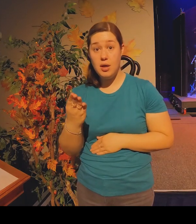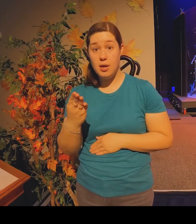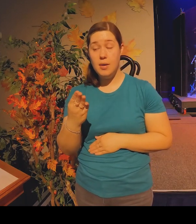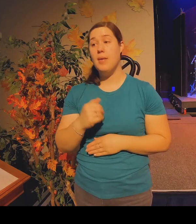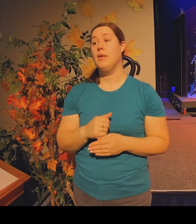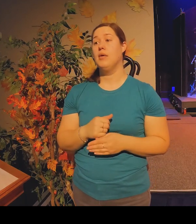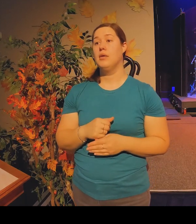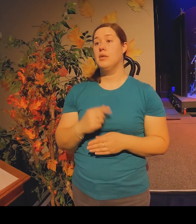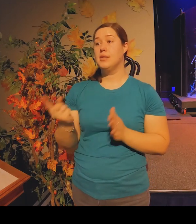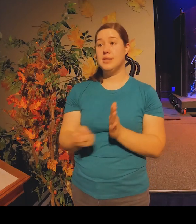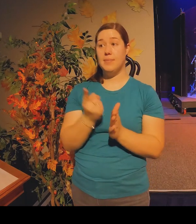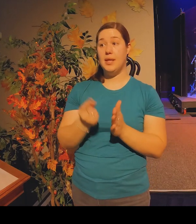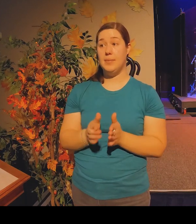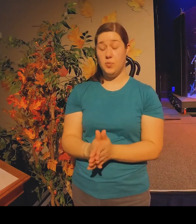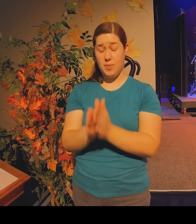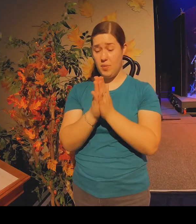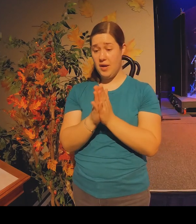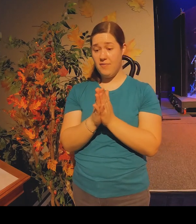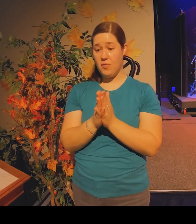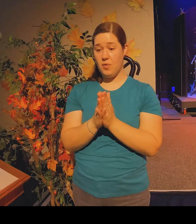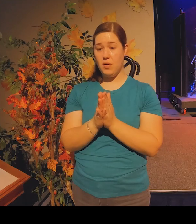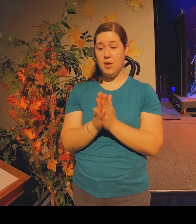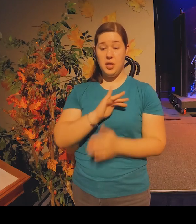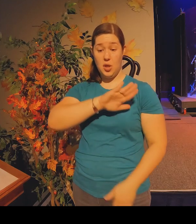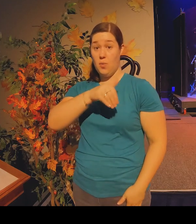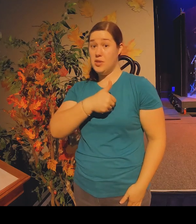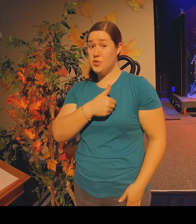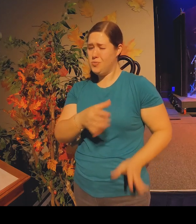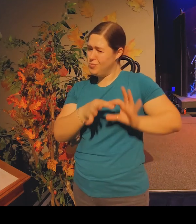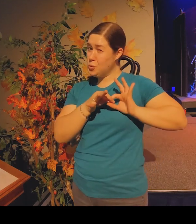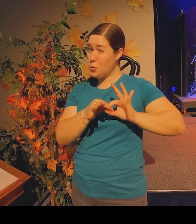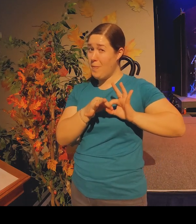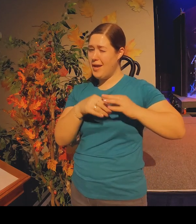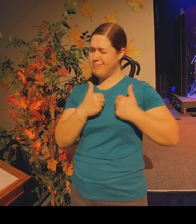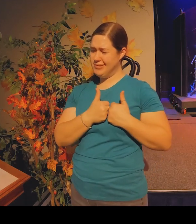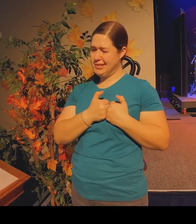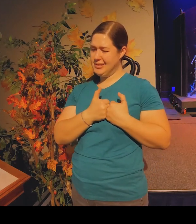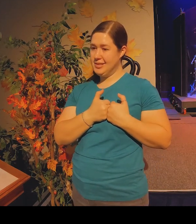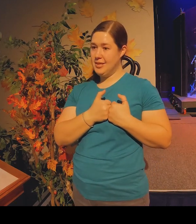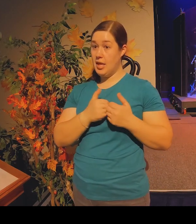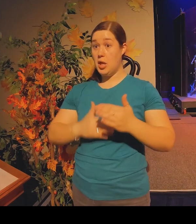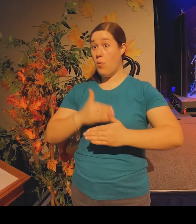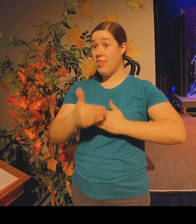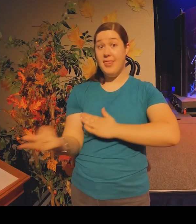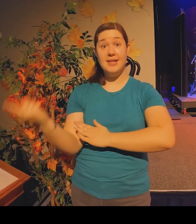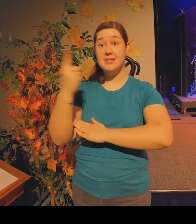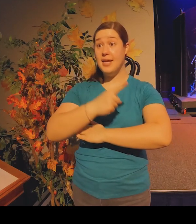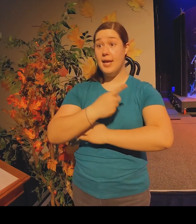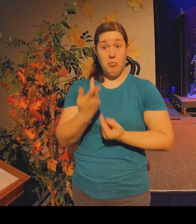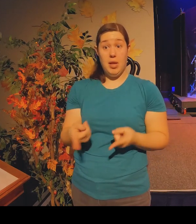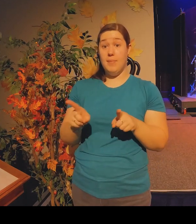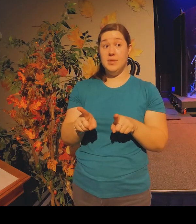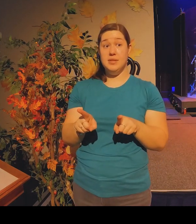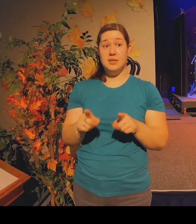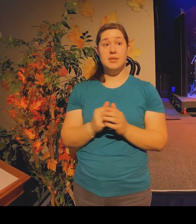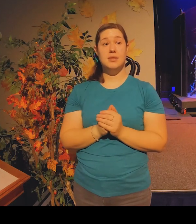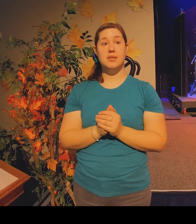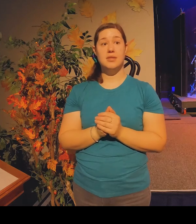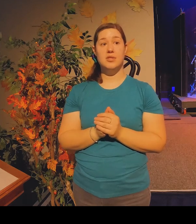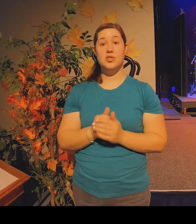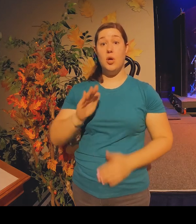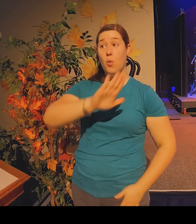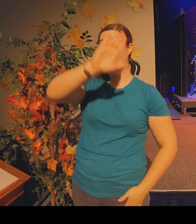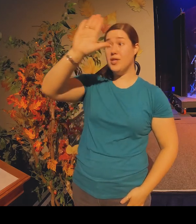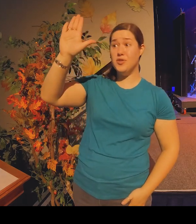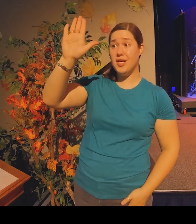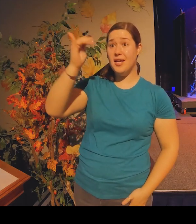next day that soulmate appears and it's wonderful and it's great. And by a show of hands, how many of you wish prayer always worked like